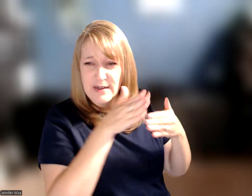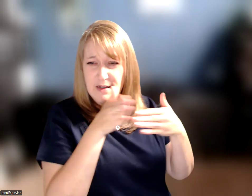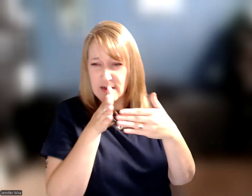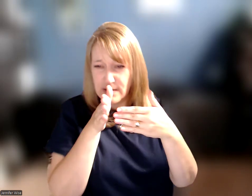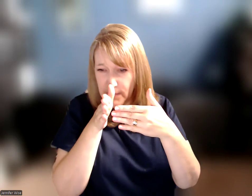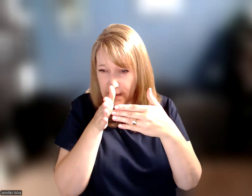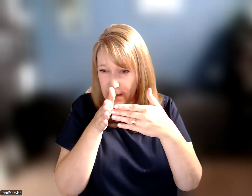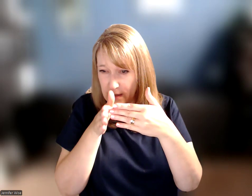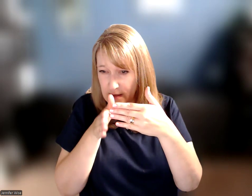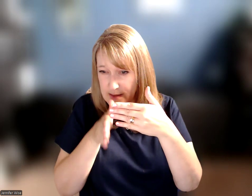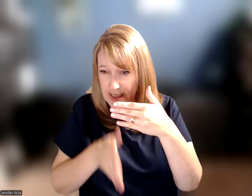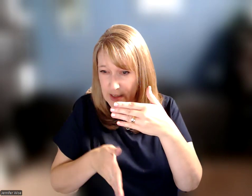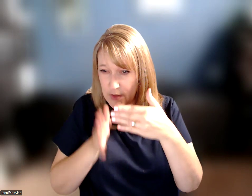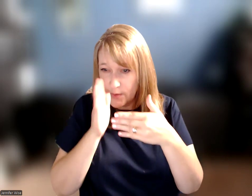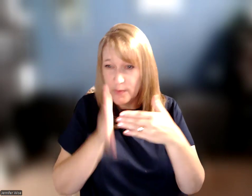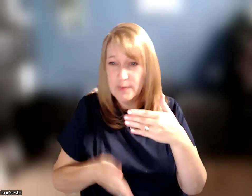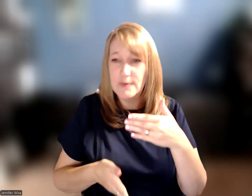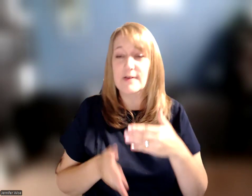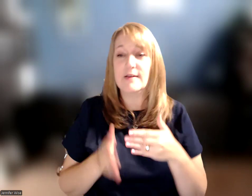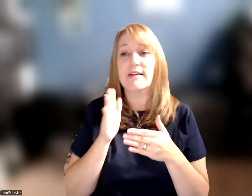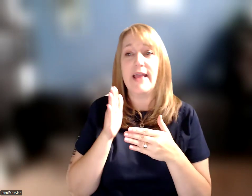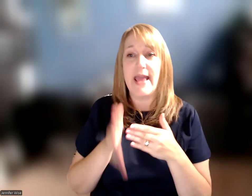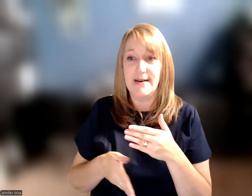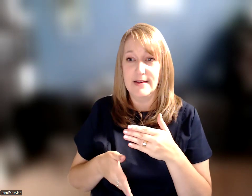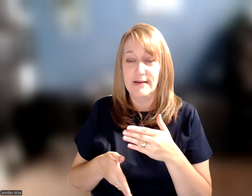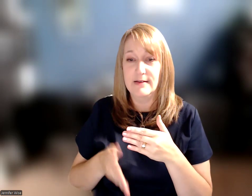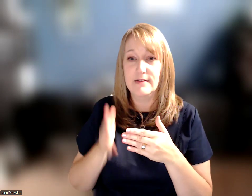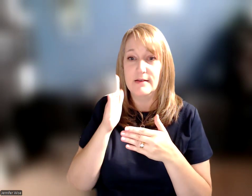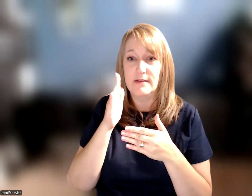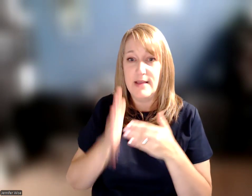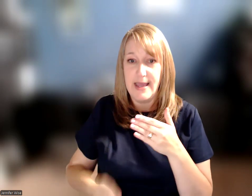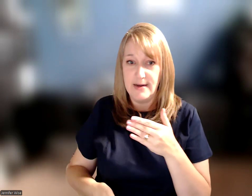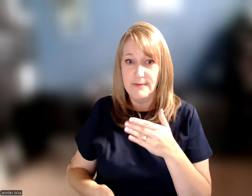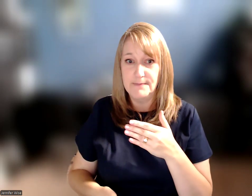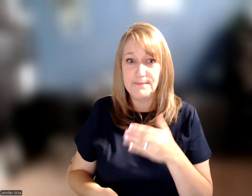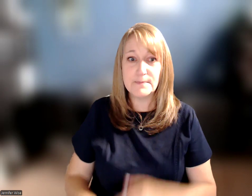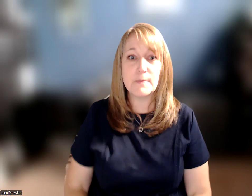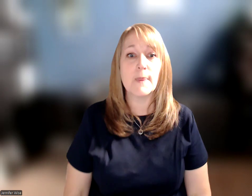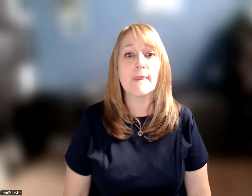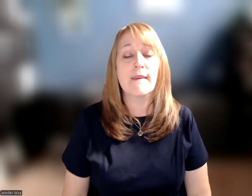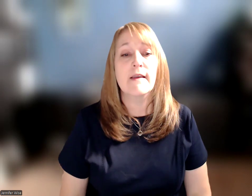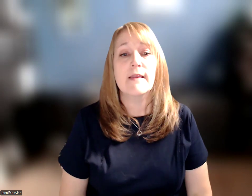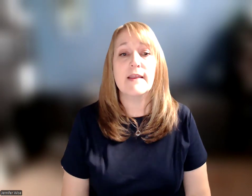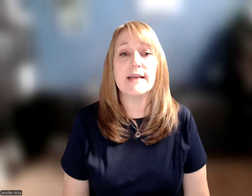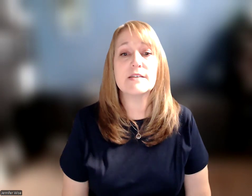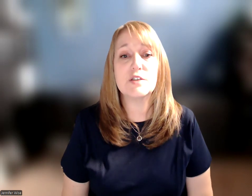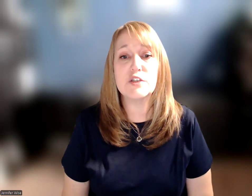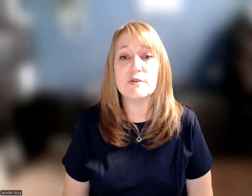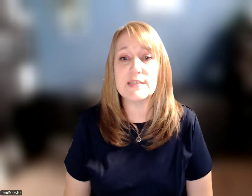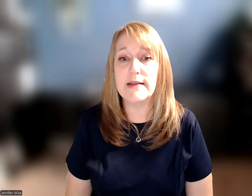here, but it kind of looks like you do. End, end. The next two signs